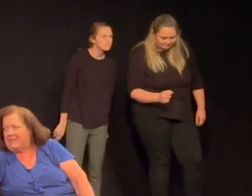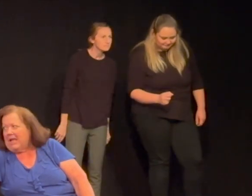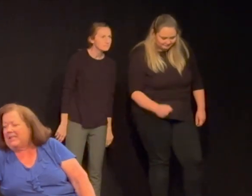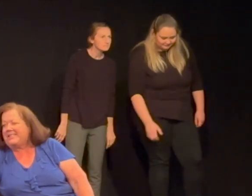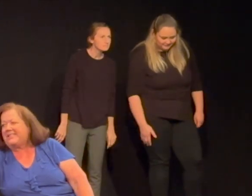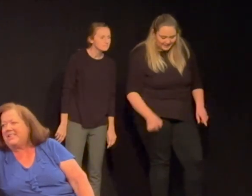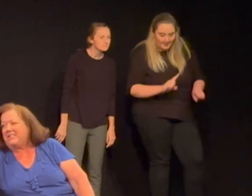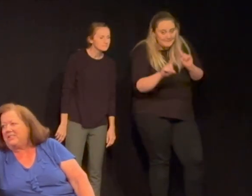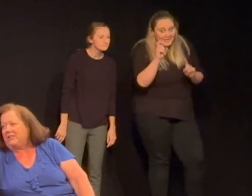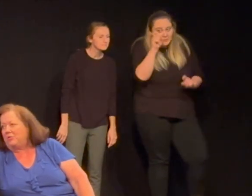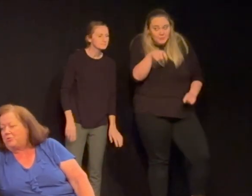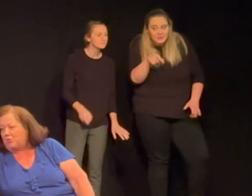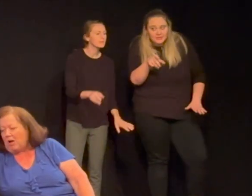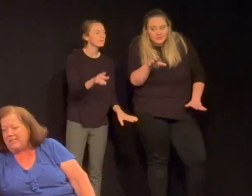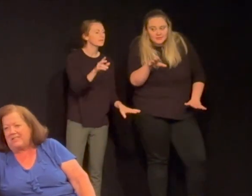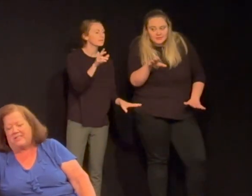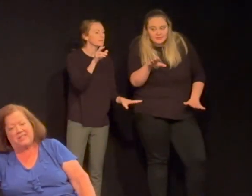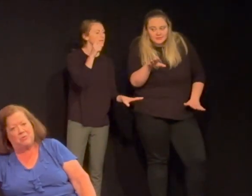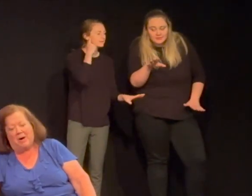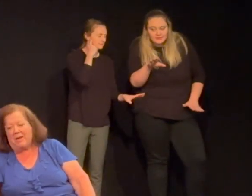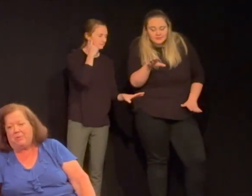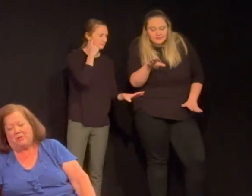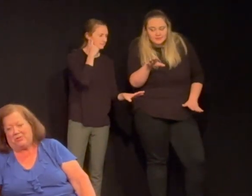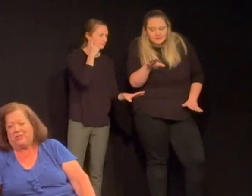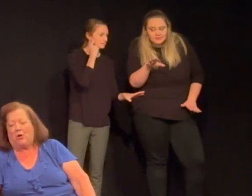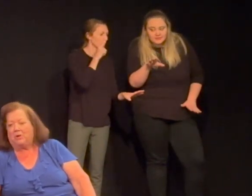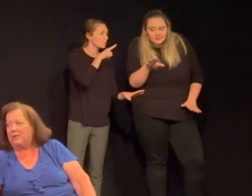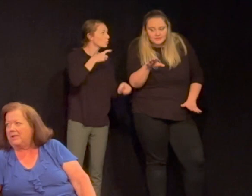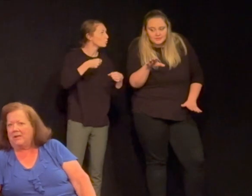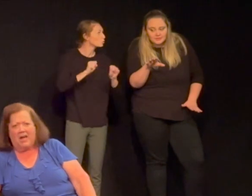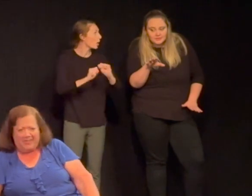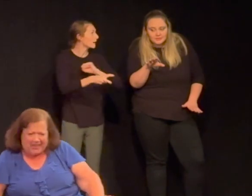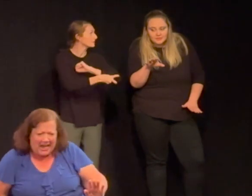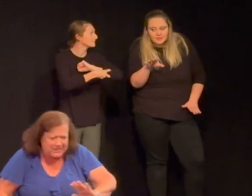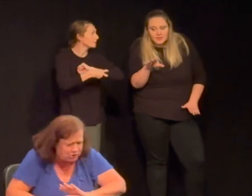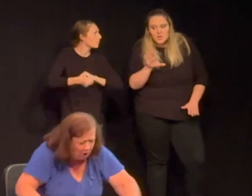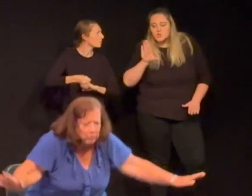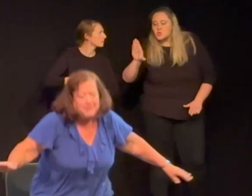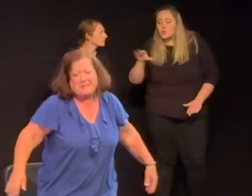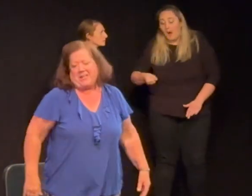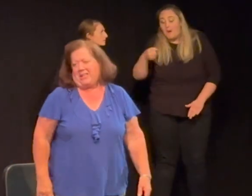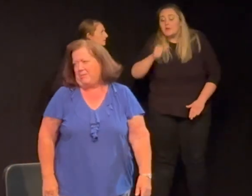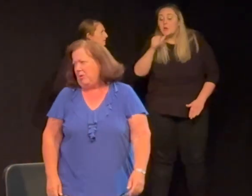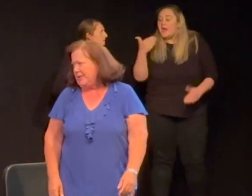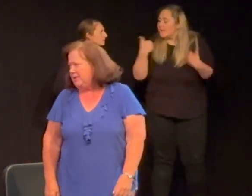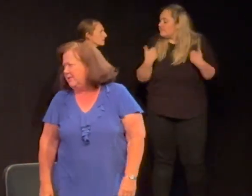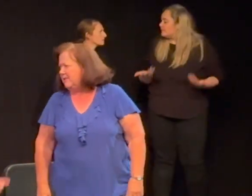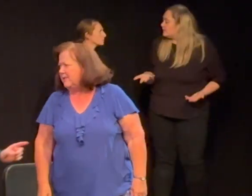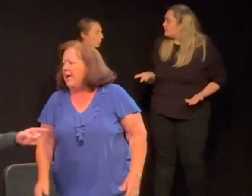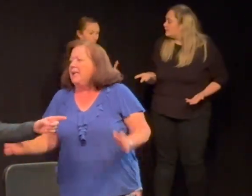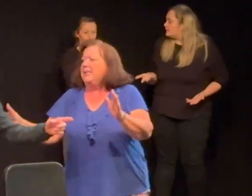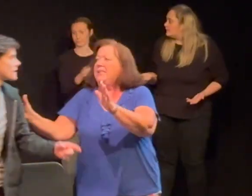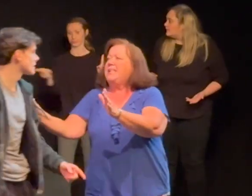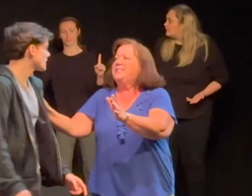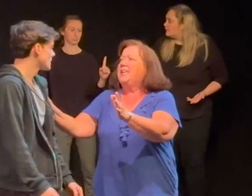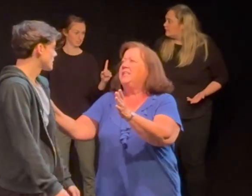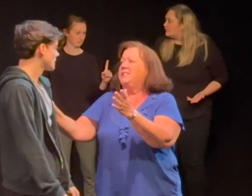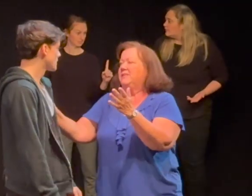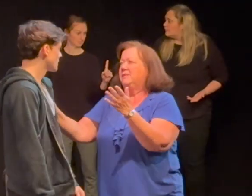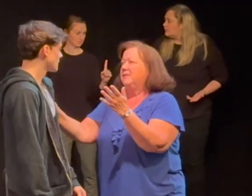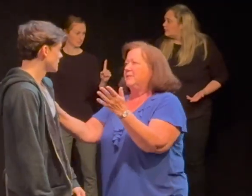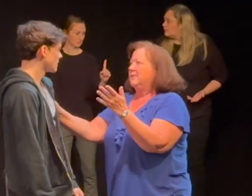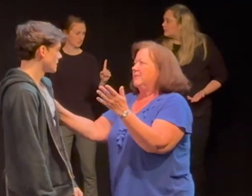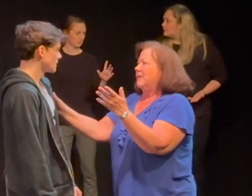But I really you tried to steal my purse. You don't even have a purse. That is totally beside the point. But I really should be...